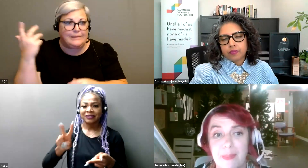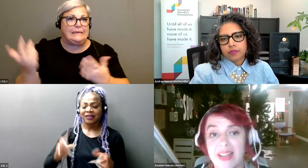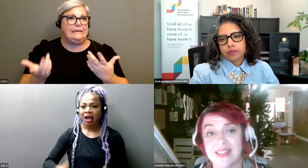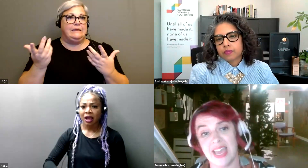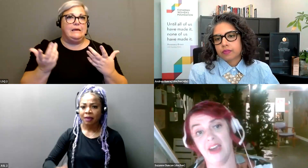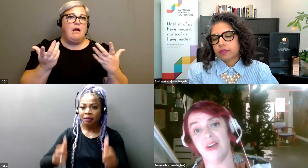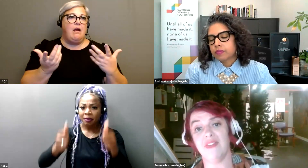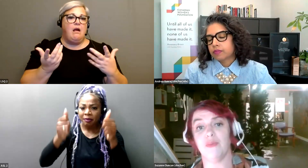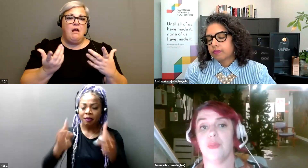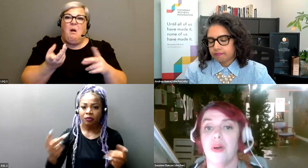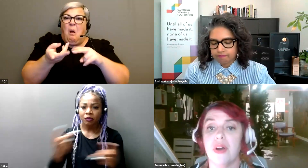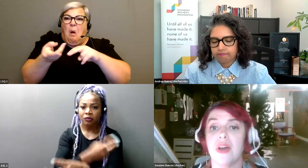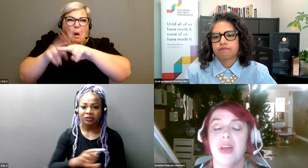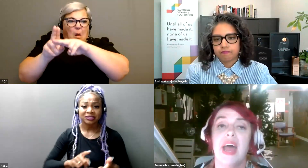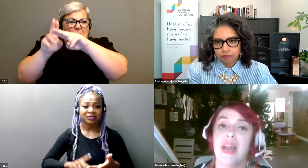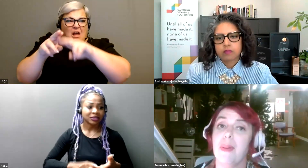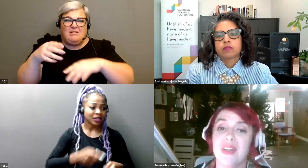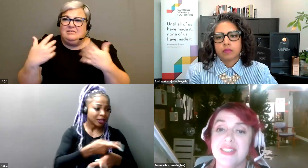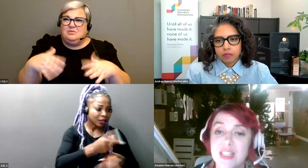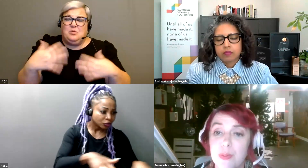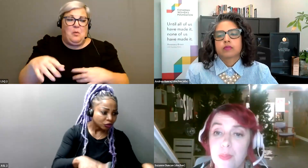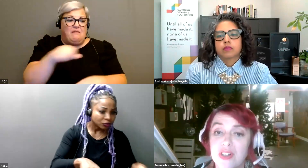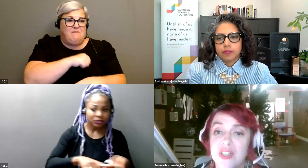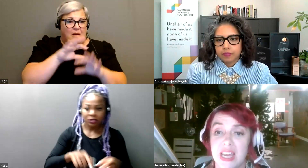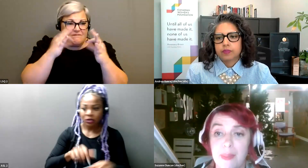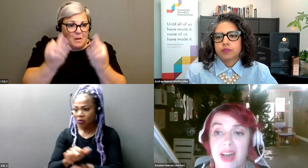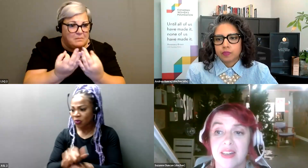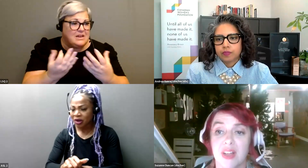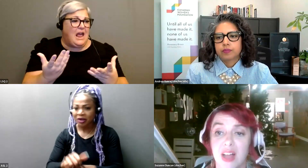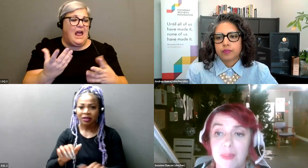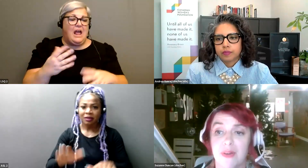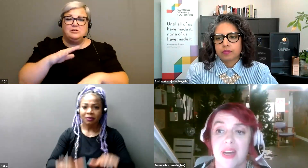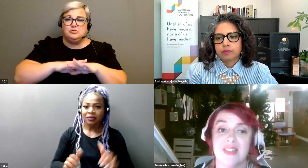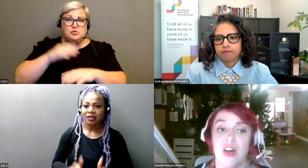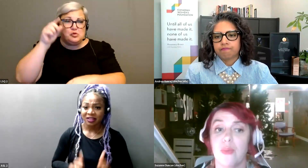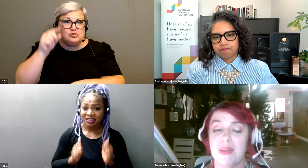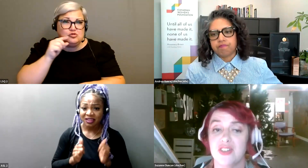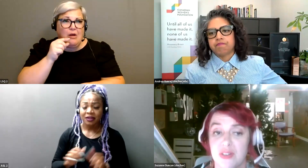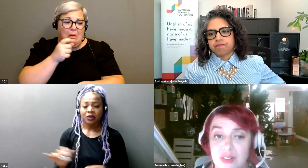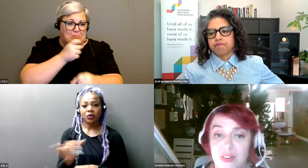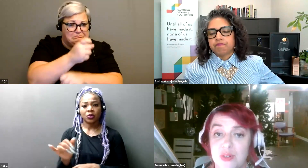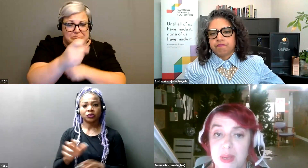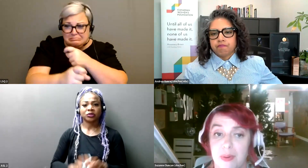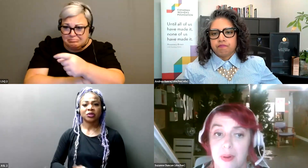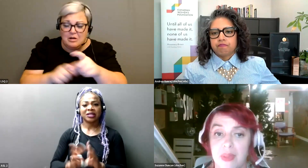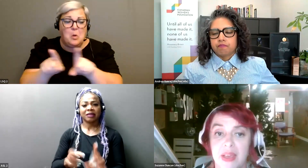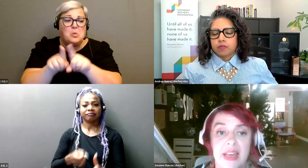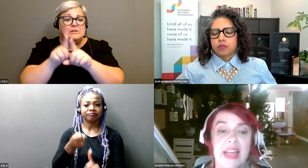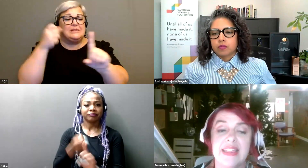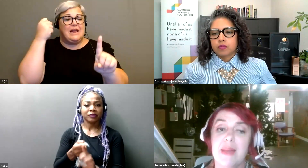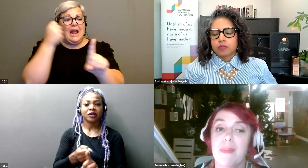trying to balance caregiving with work, and about the disproportionate impact of the climate crisis on women and gender diverse